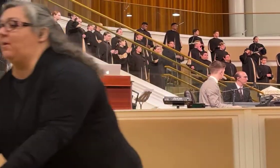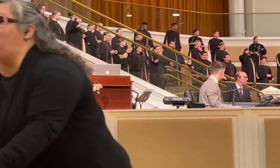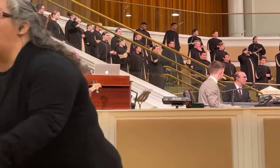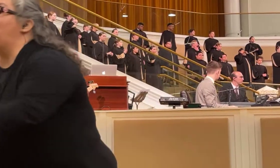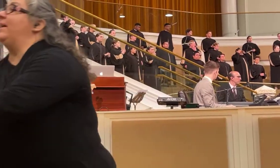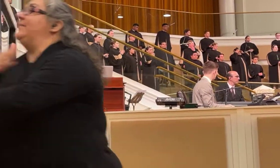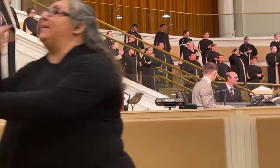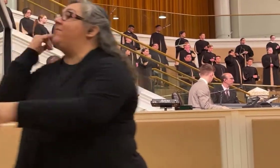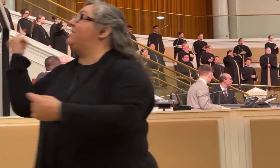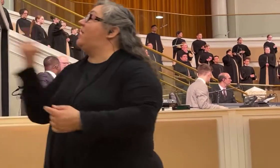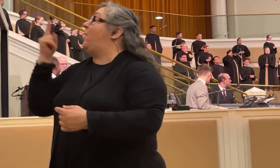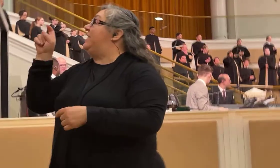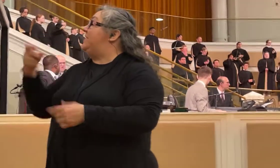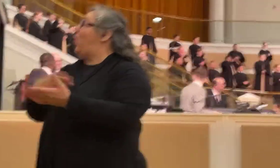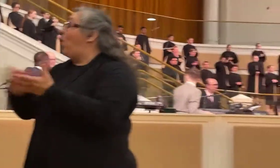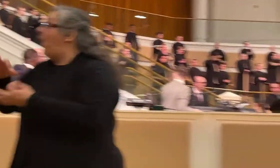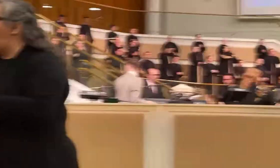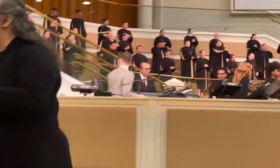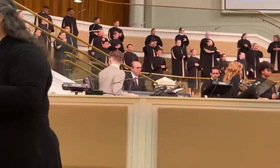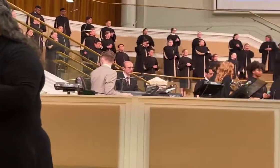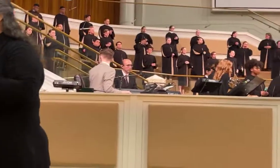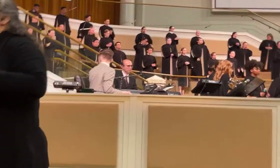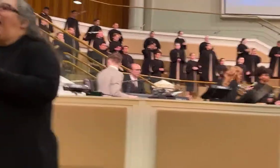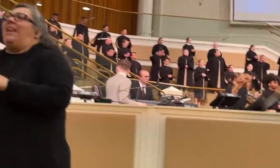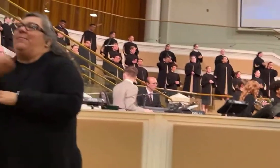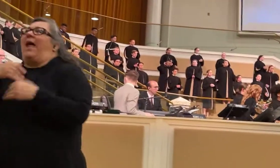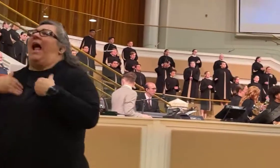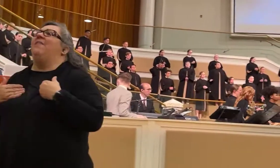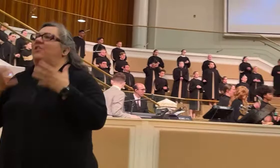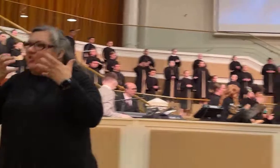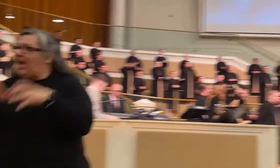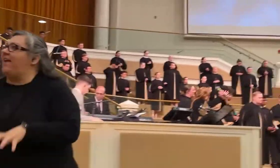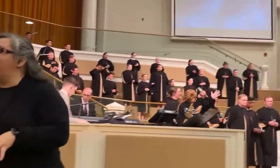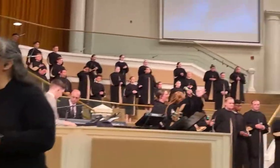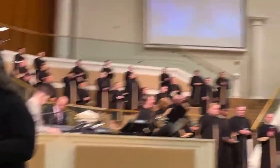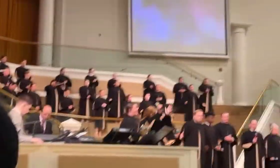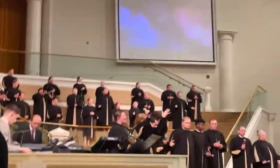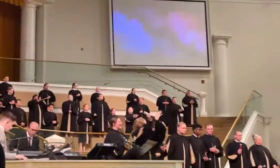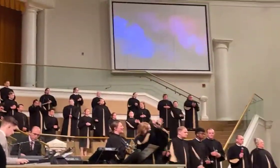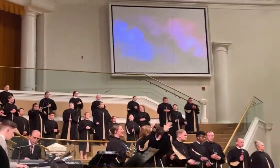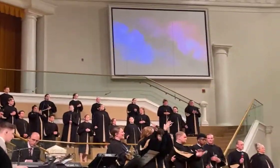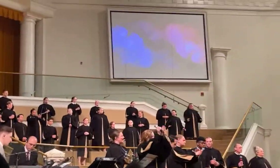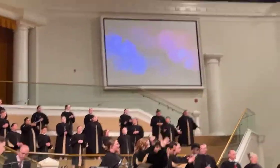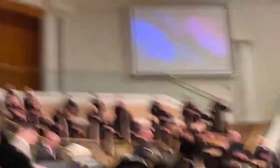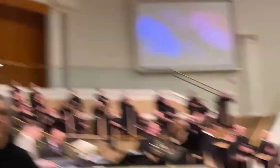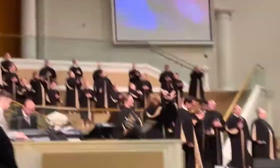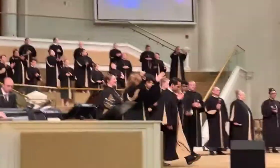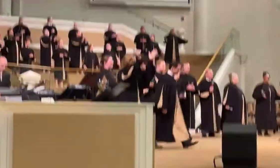Give them a chance. Bring them on.